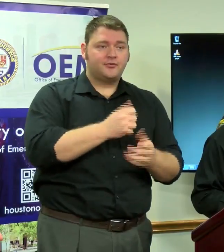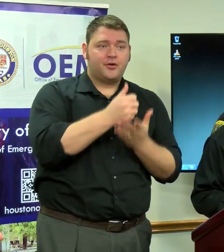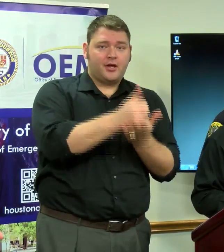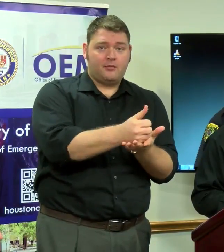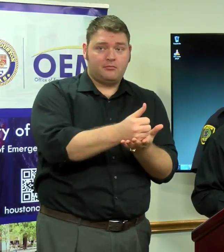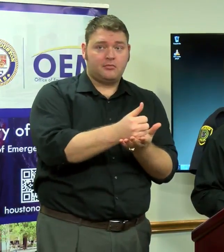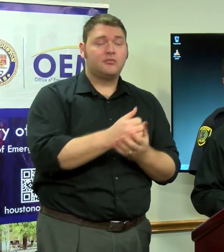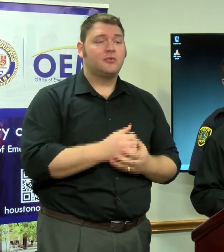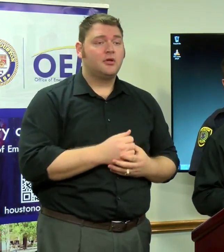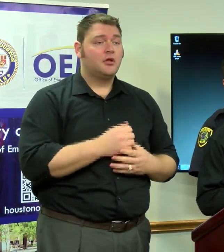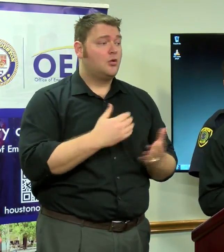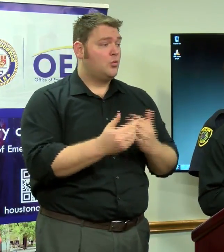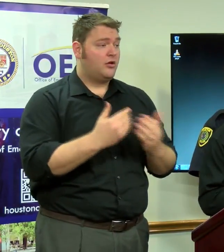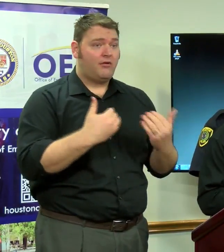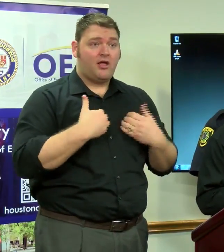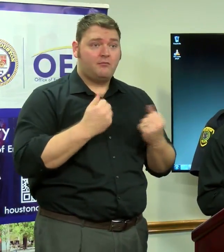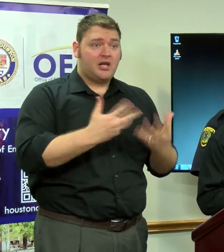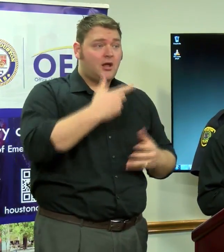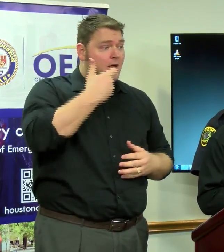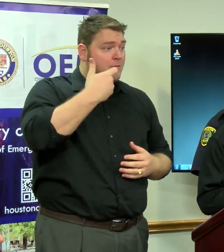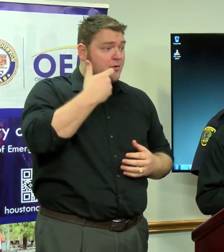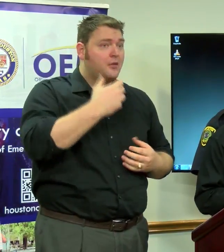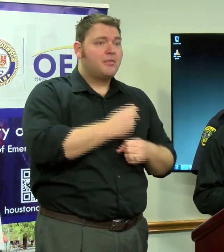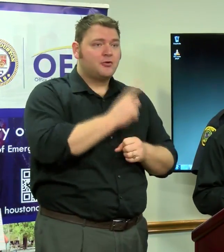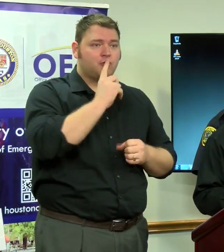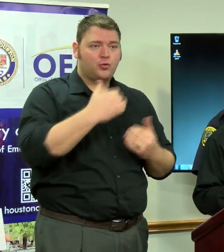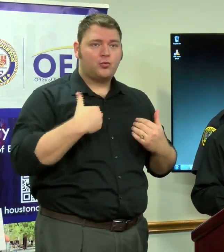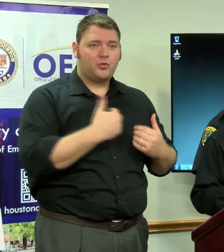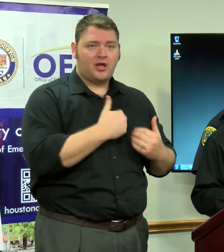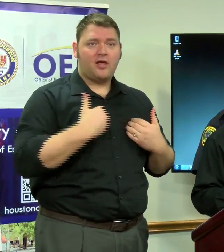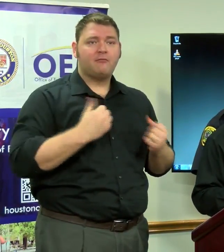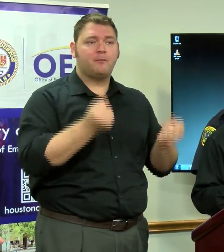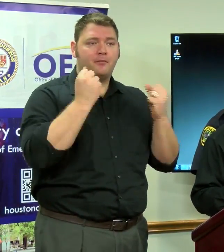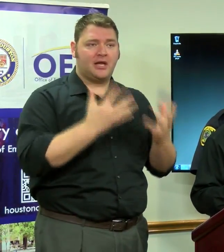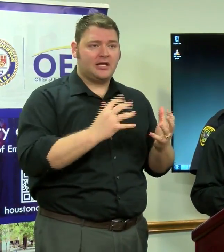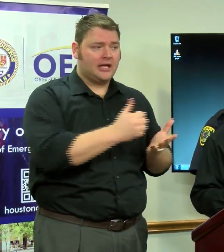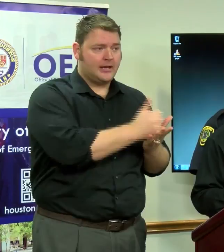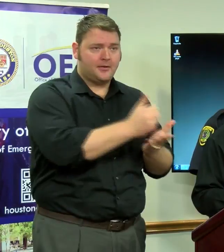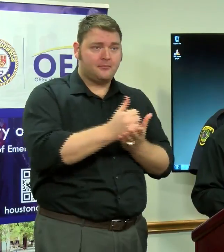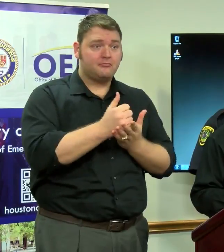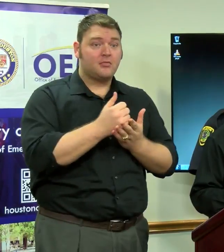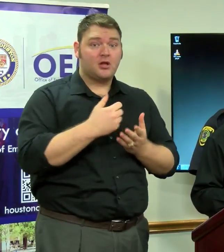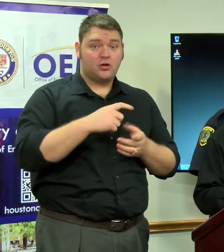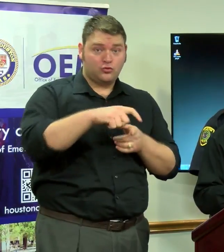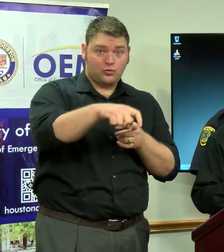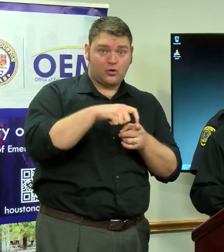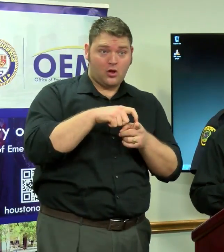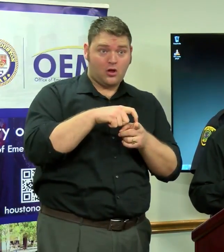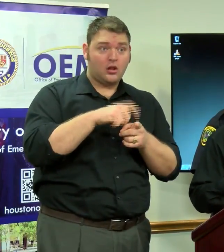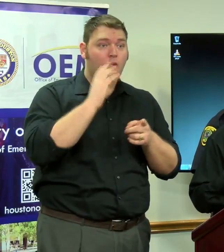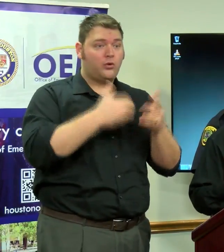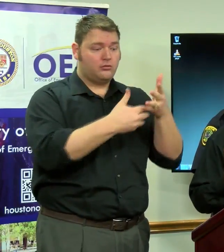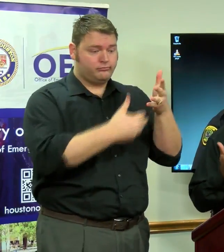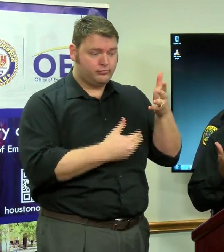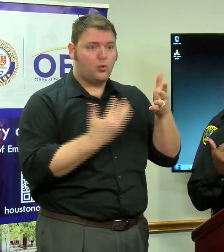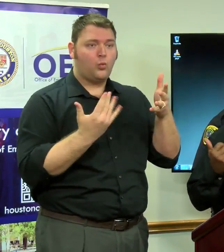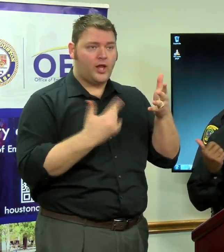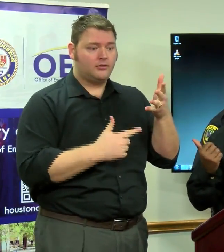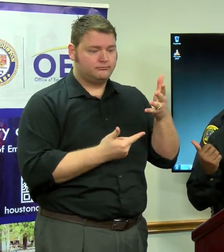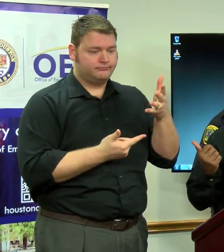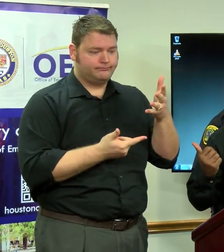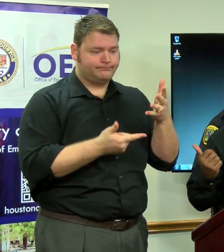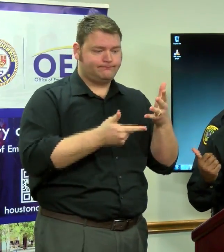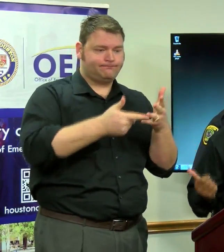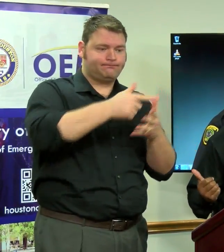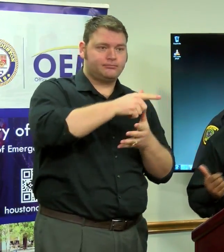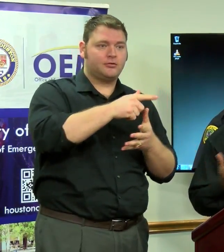are operating at full capacity, we want to make sure we do that. And then once they come in, they're in the queue. And then they are forwarded then